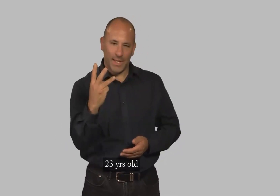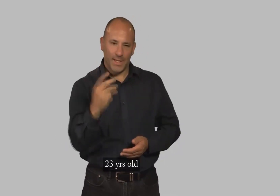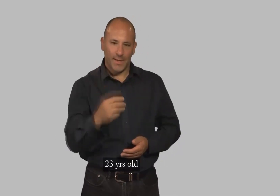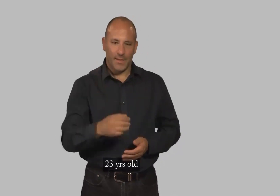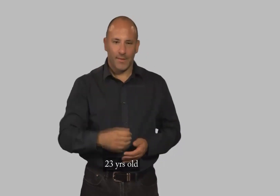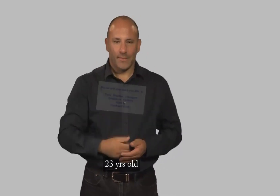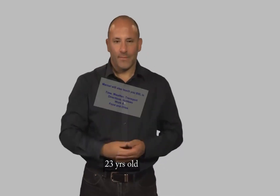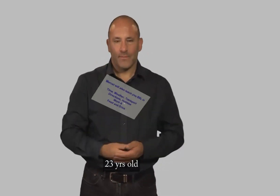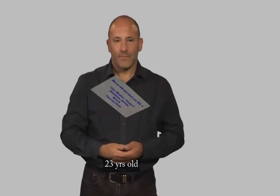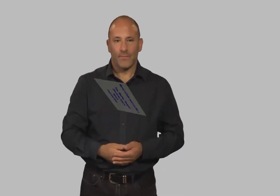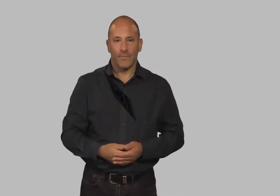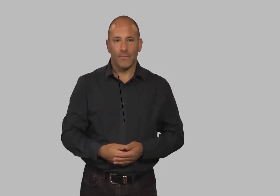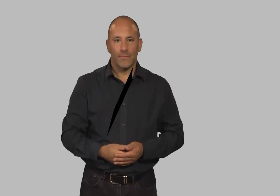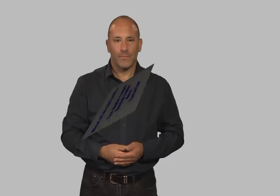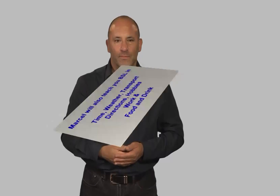23 years old.